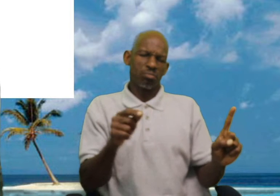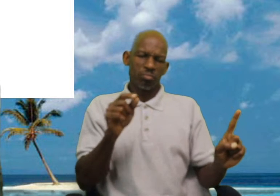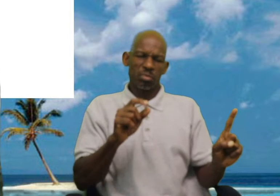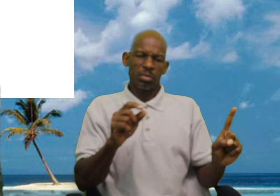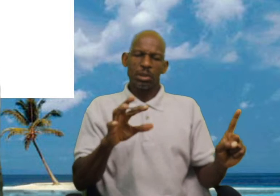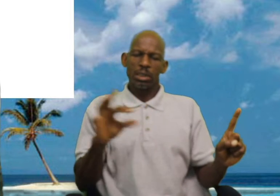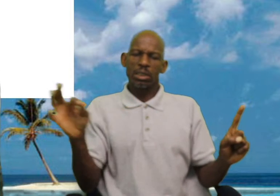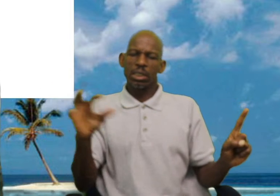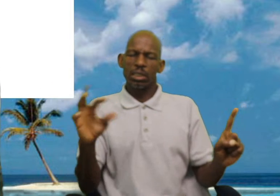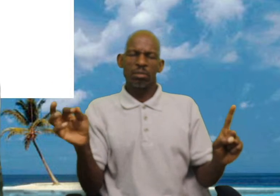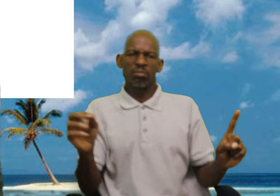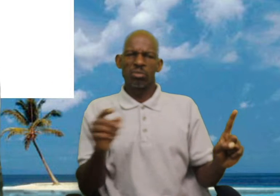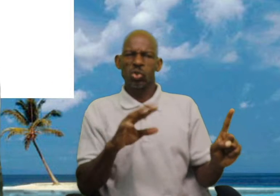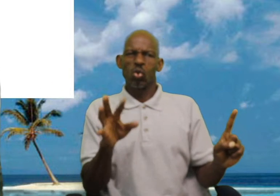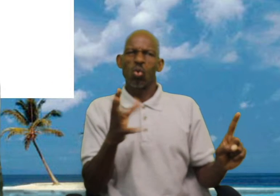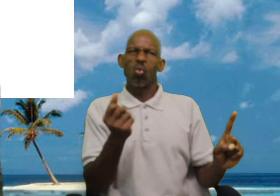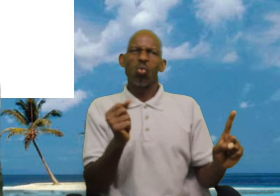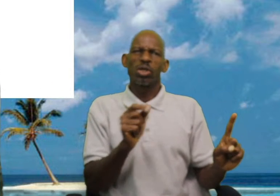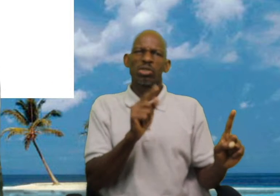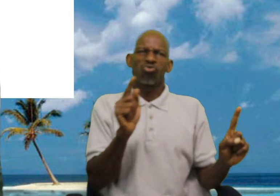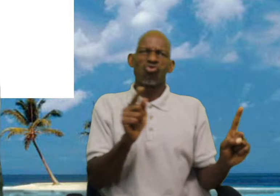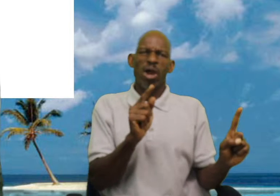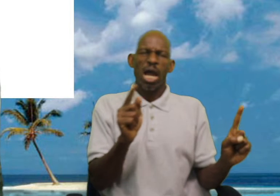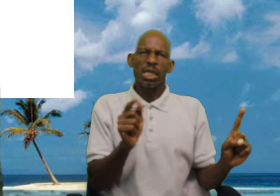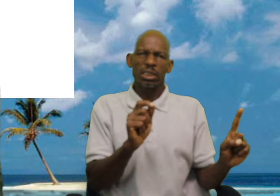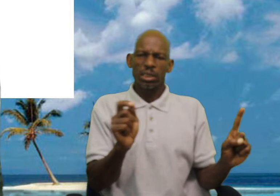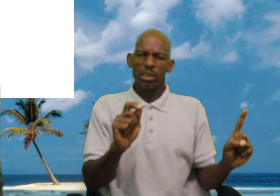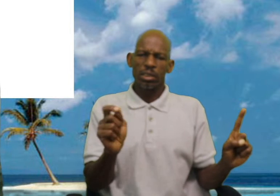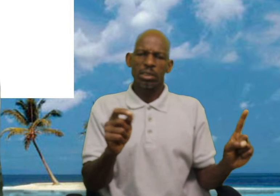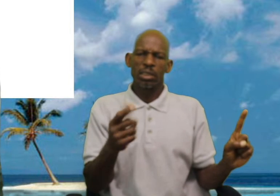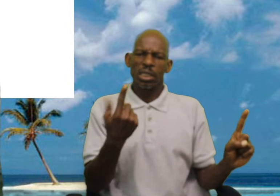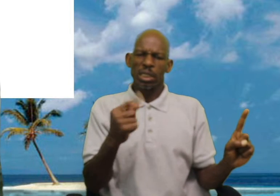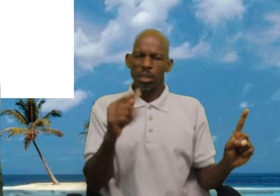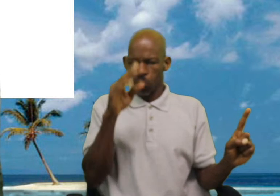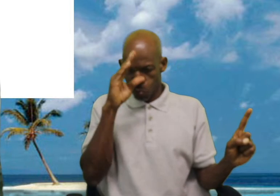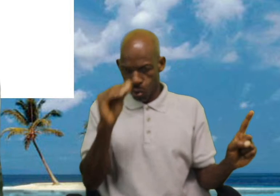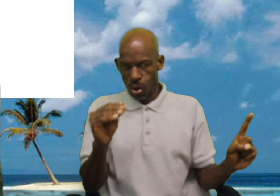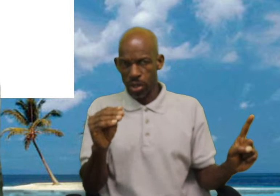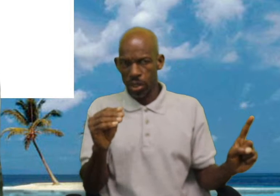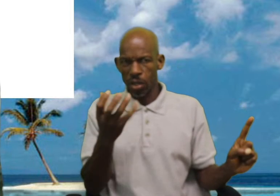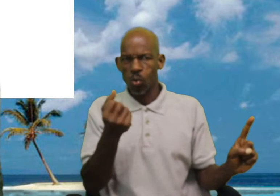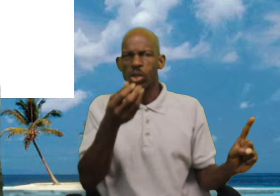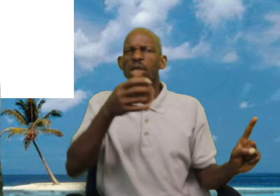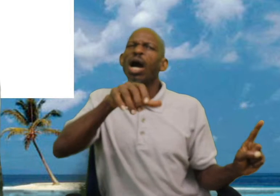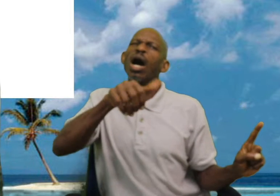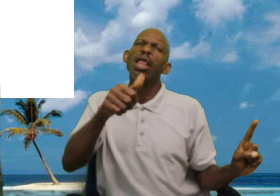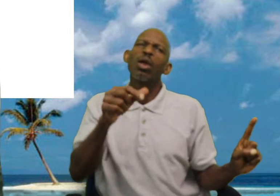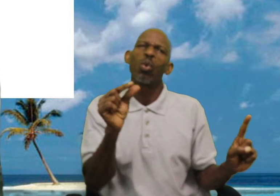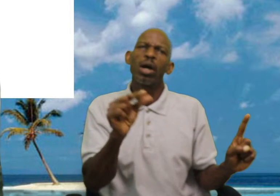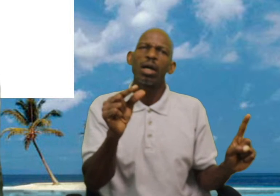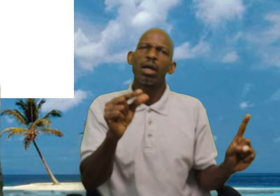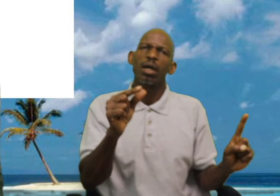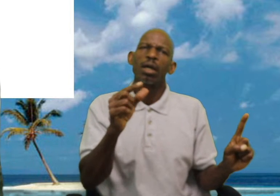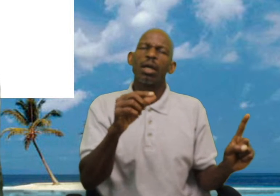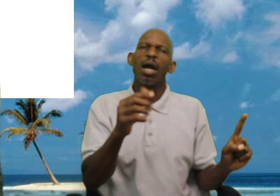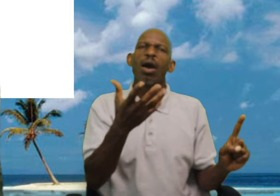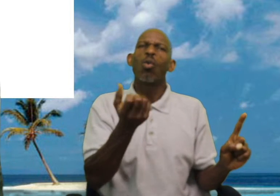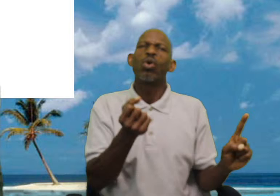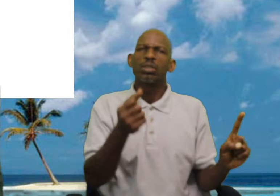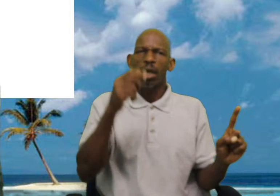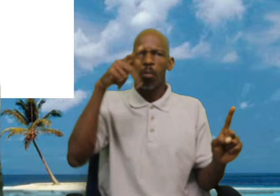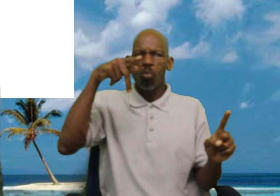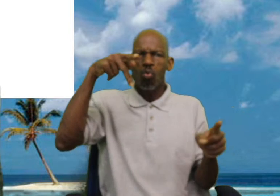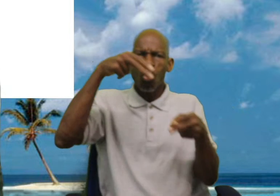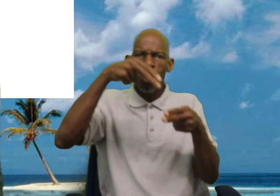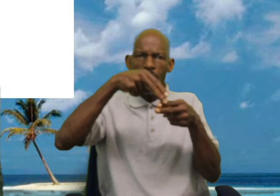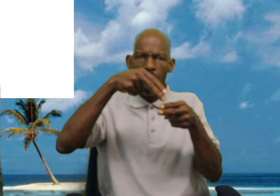But I'm not going to say the boy. I'm going to change the word the boy to a pronoun. Who can tell me what pronoun I can